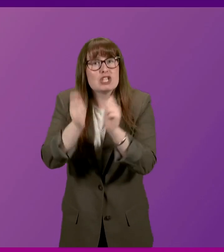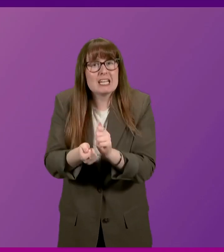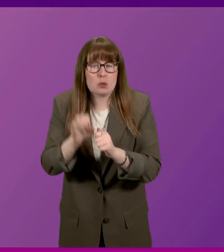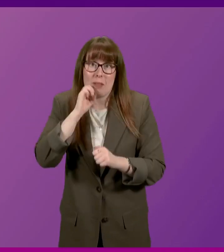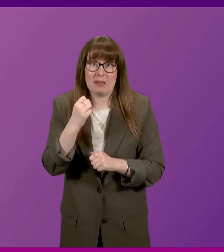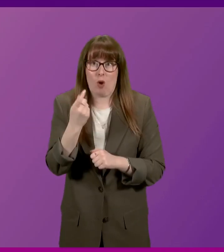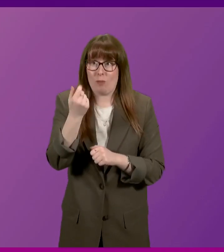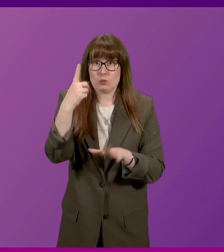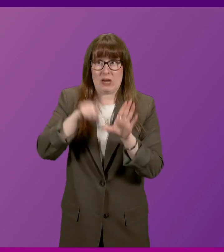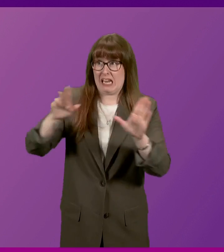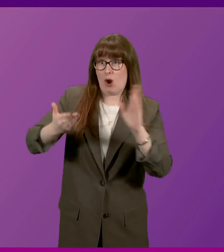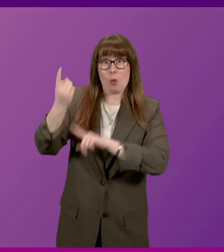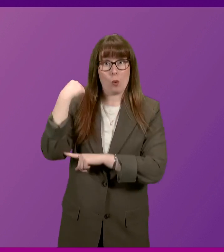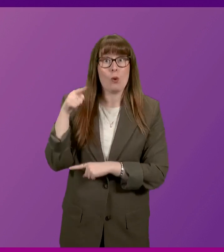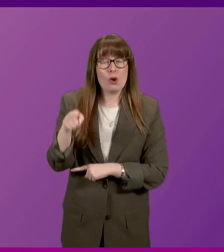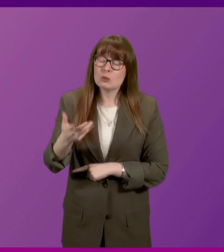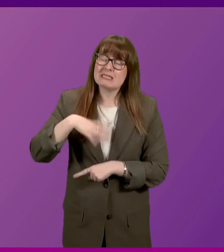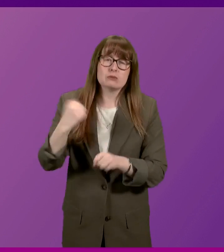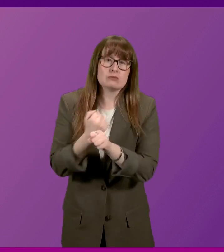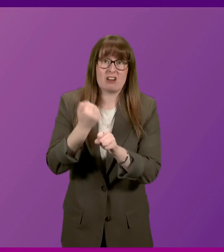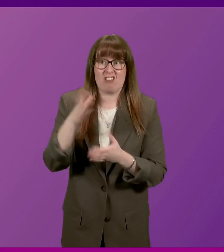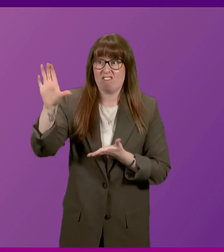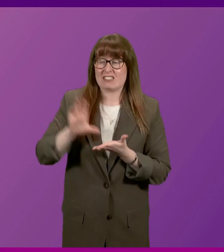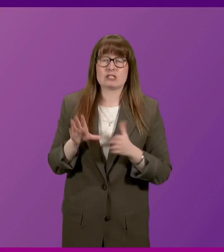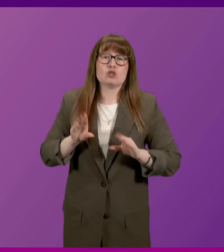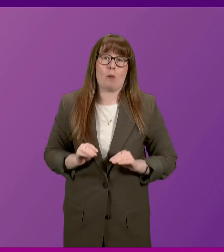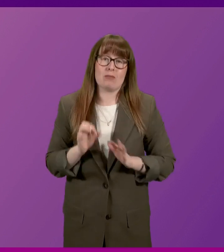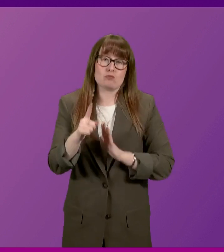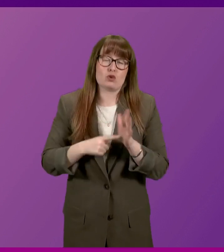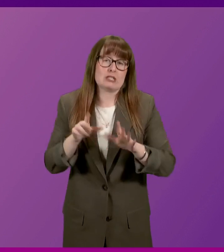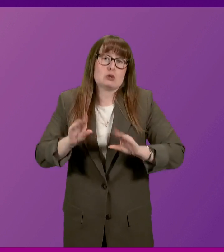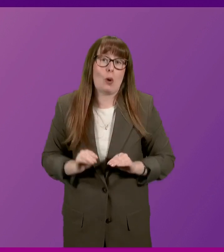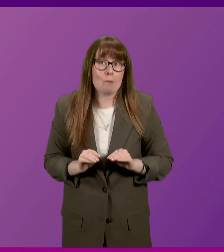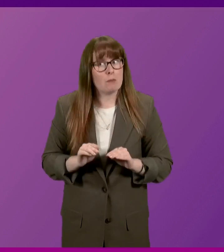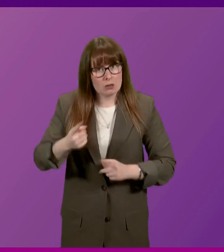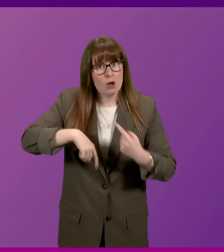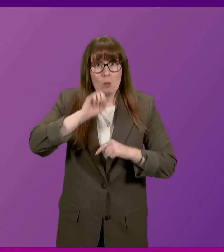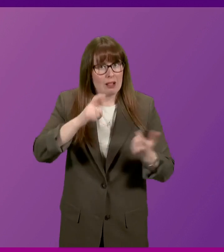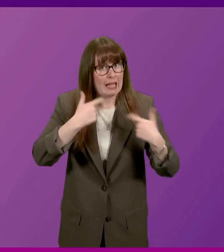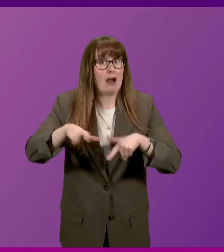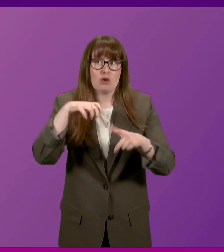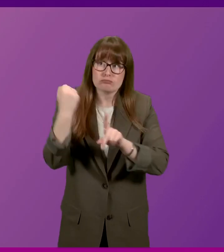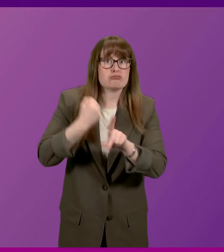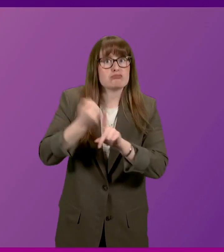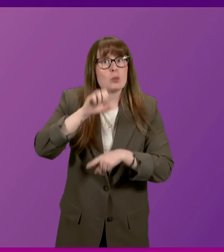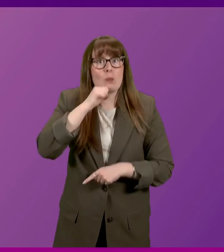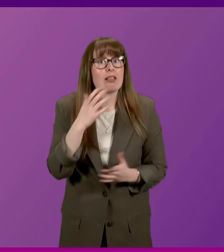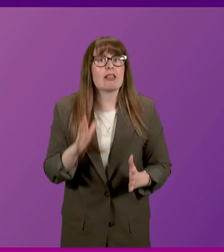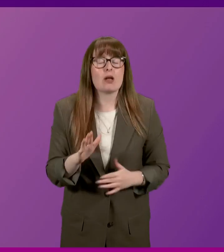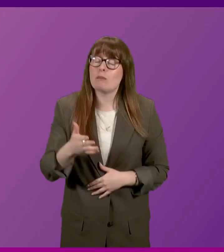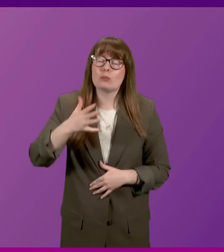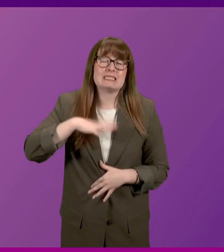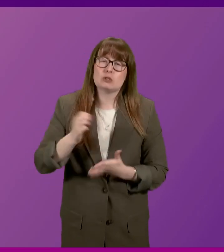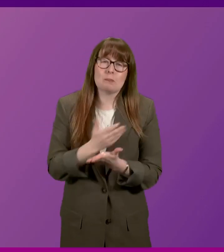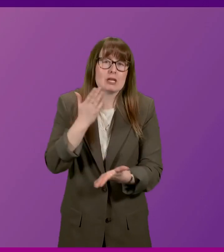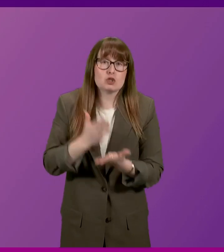from that already. Our funding has stopped now for the project, but obviously we'll keep pushing on those doors, but we need